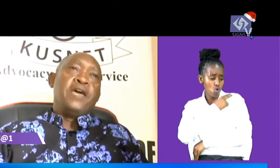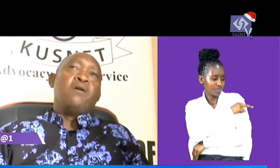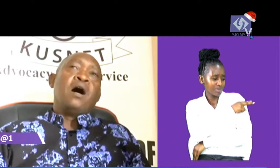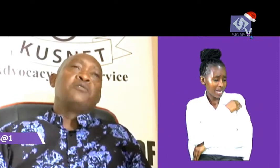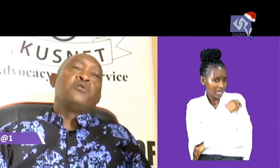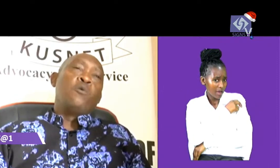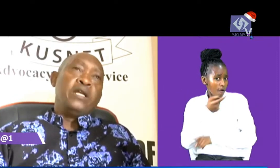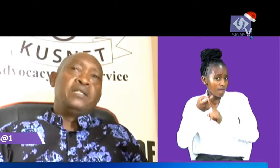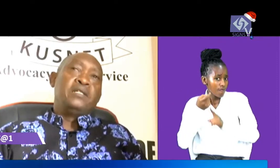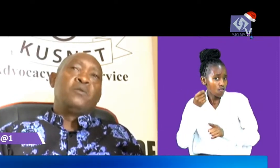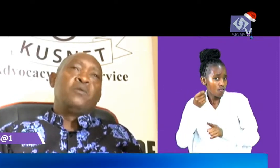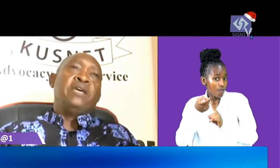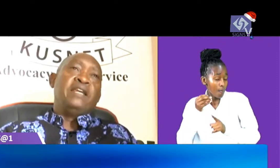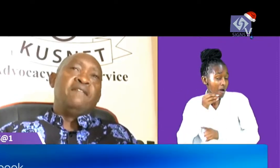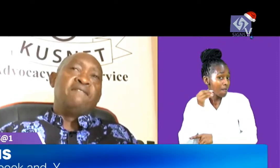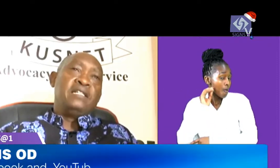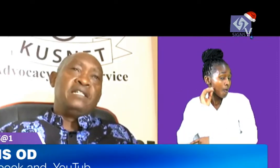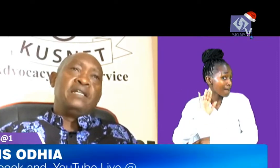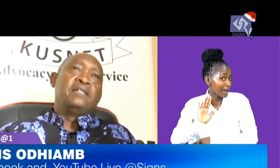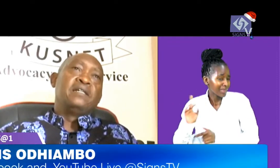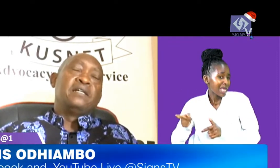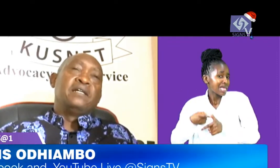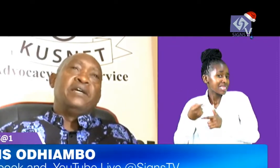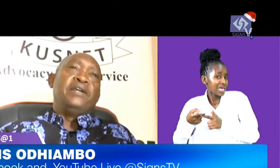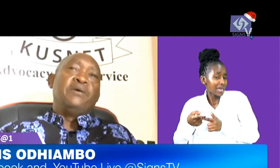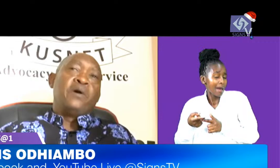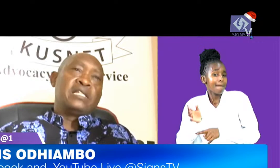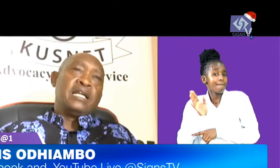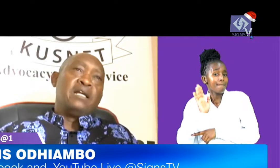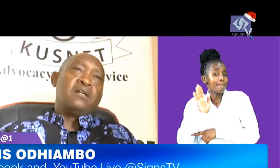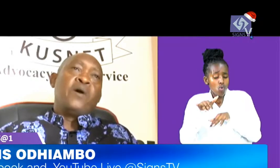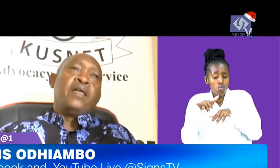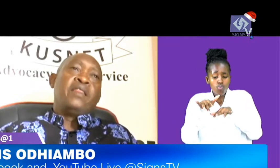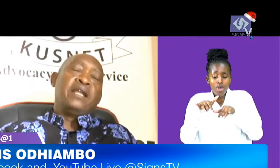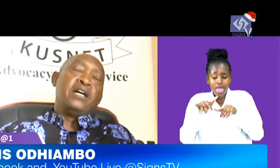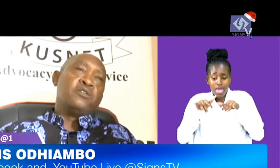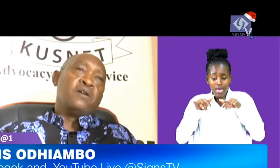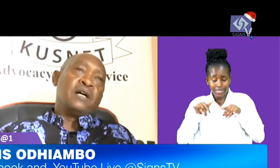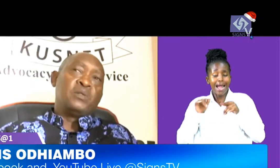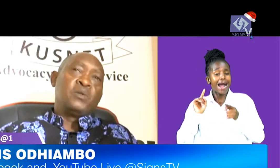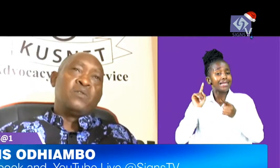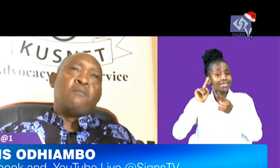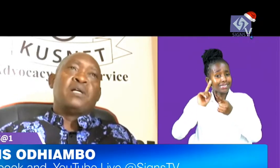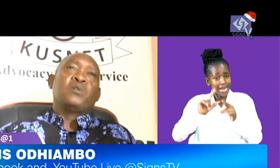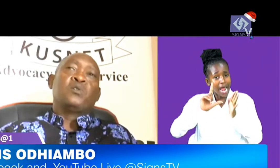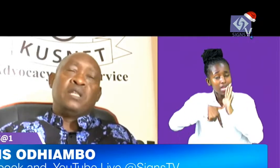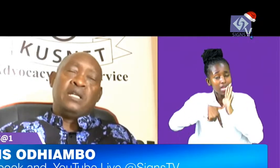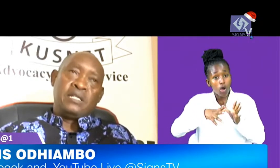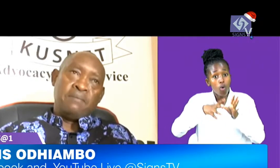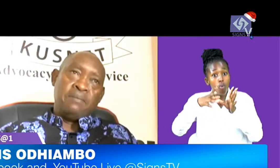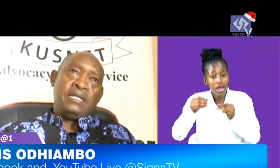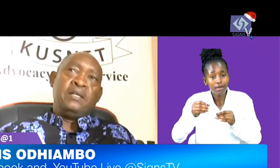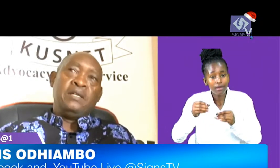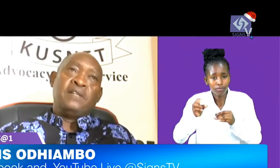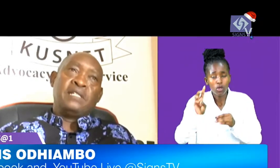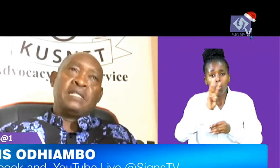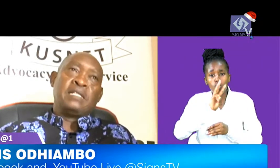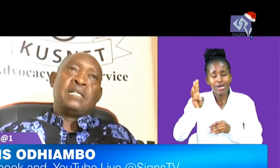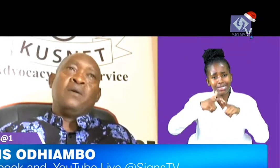have to wait to be invited in Westland, where the National Council for Persons with Disability offices are